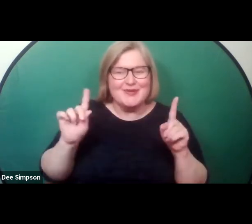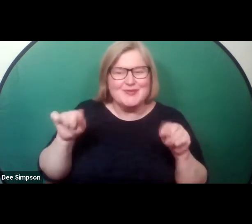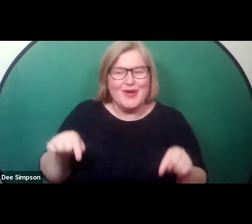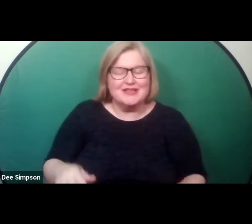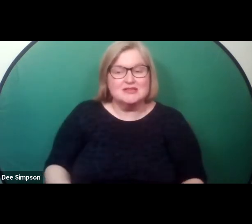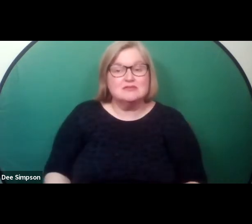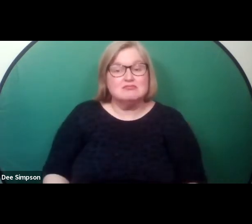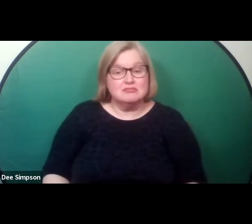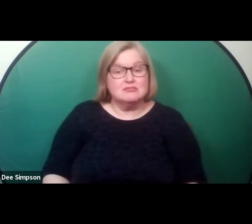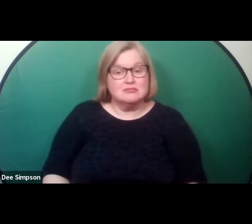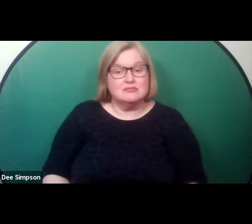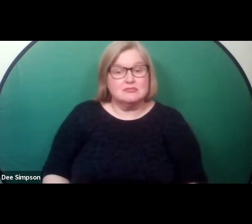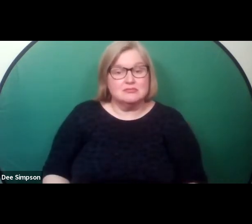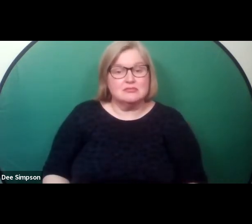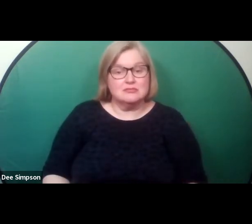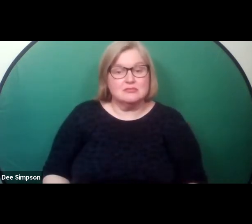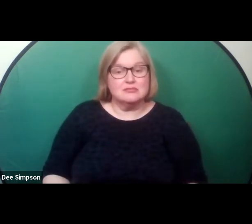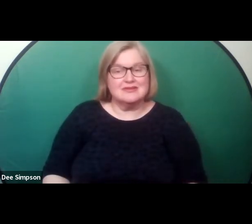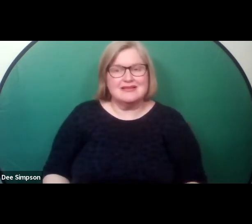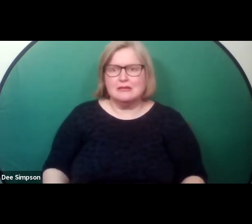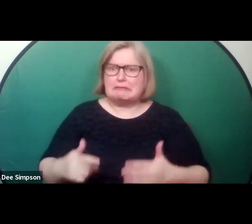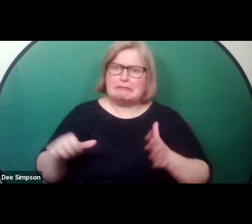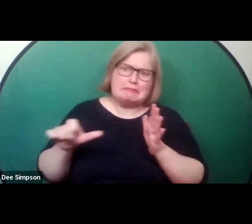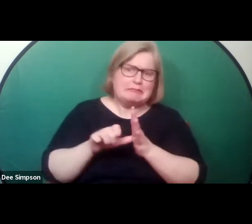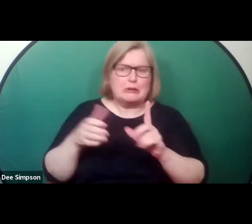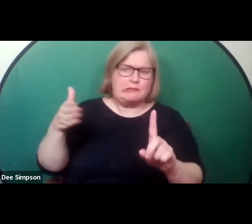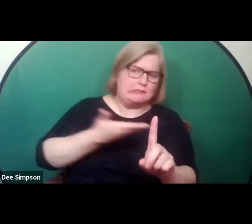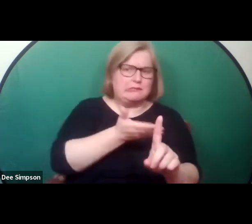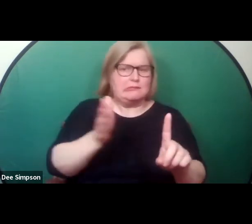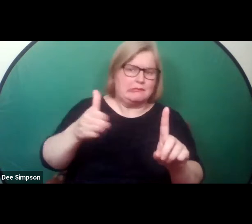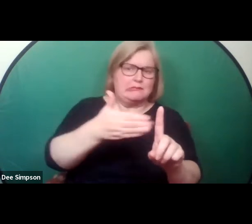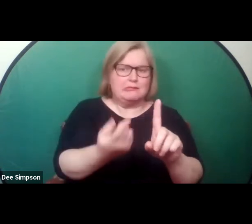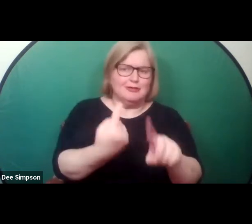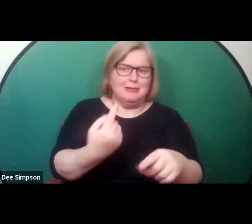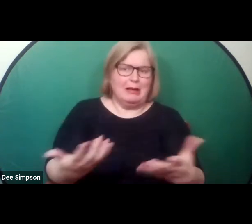that was sort of a wonky way to answer your question, but